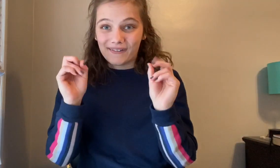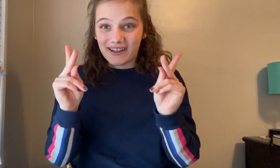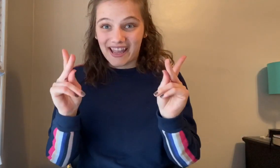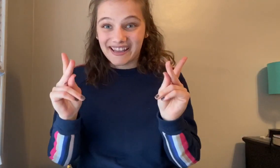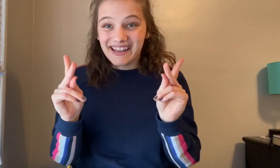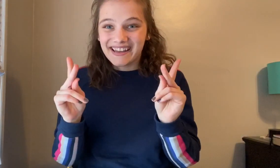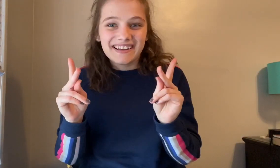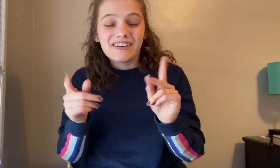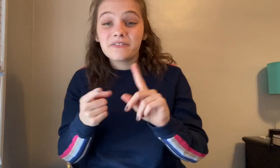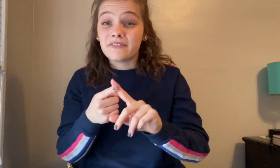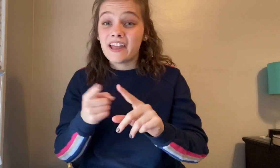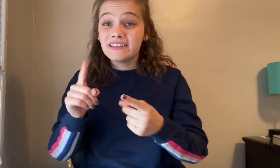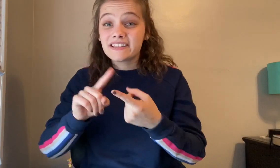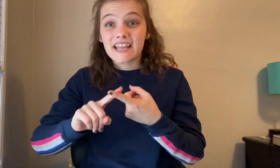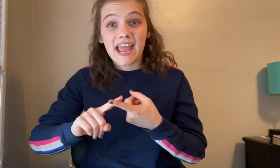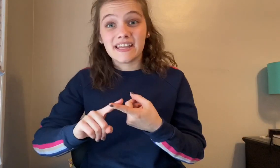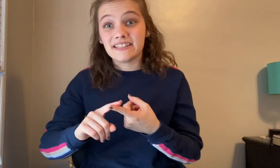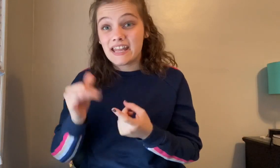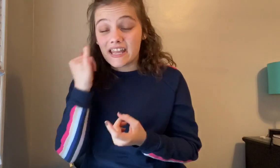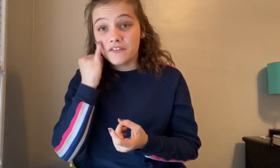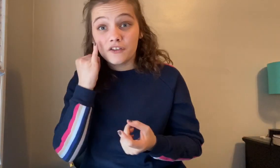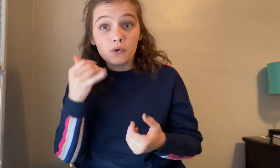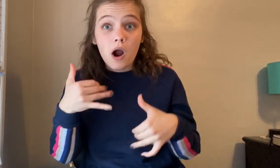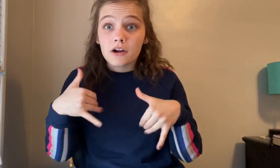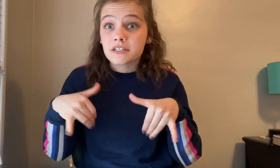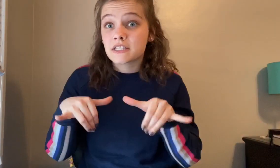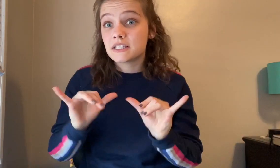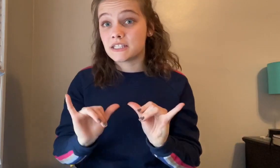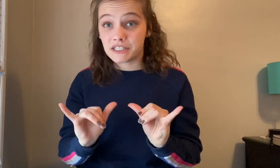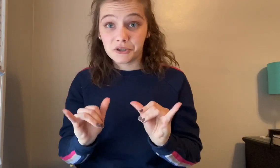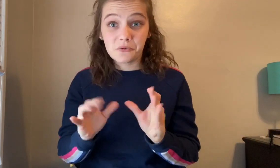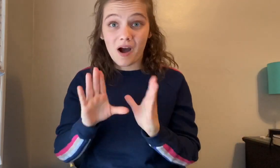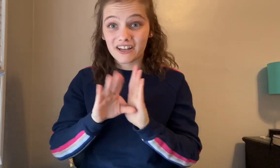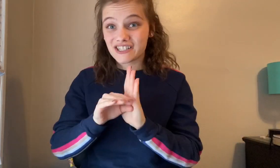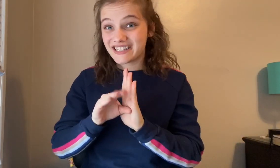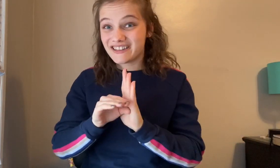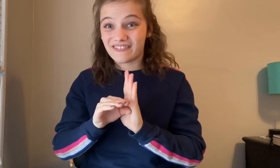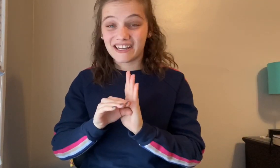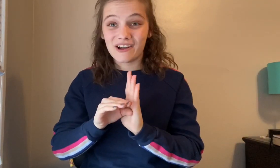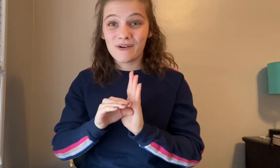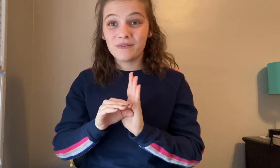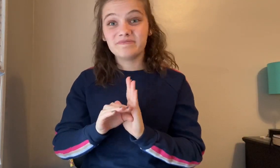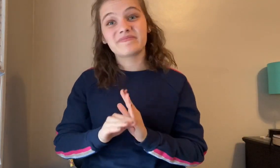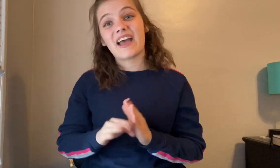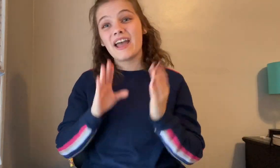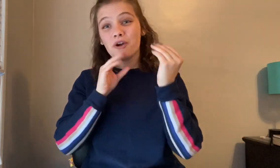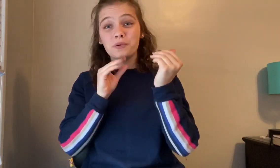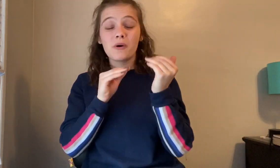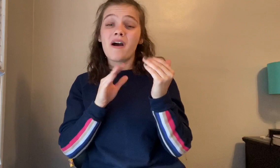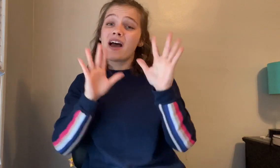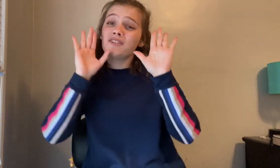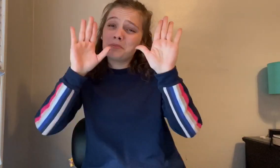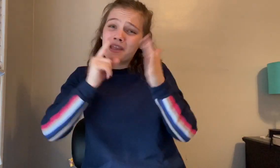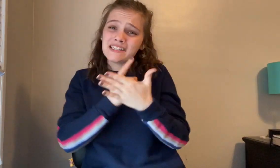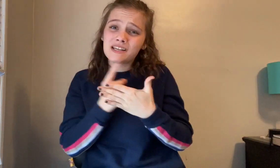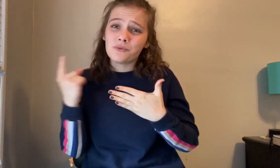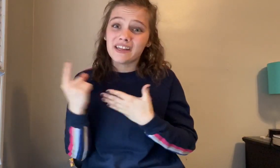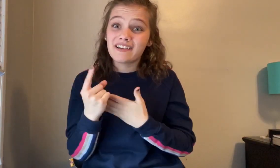Okay, friends, and if you are still watching the video, I hope you all have an amazing week,